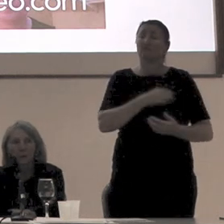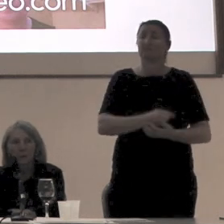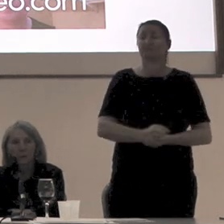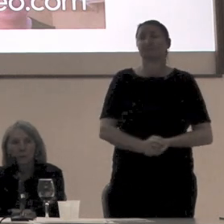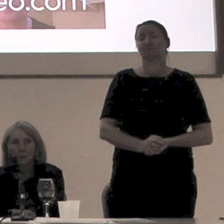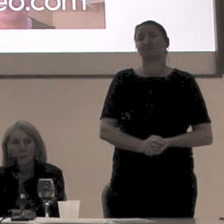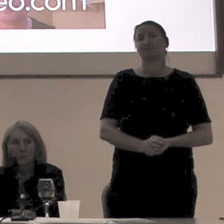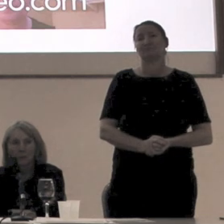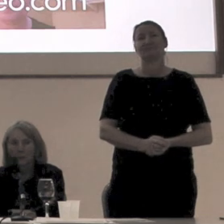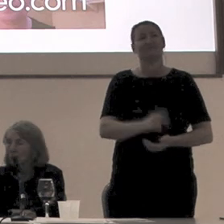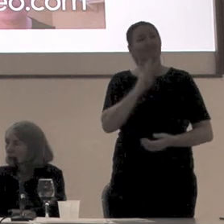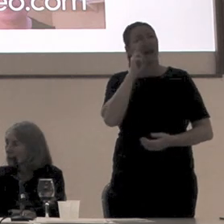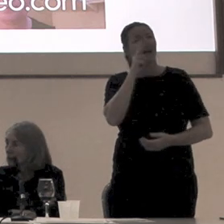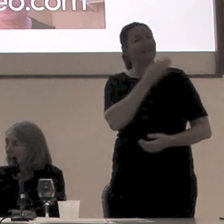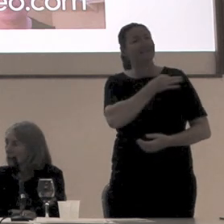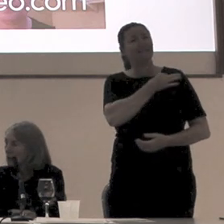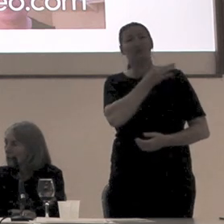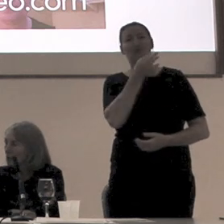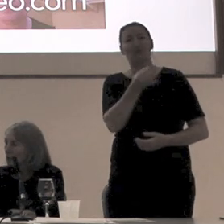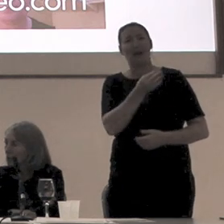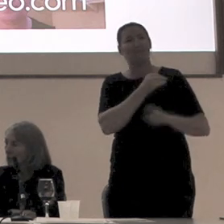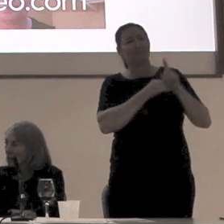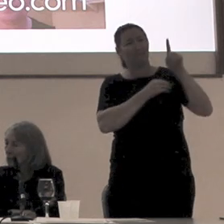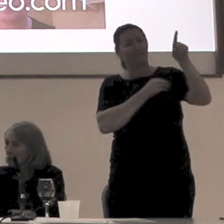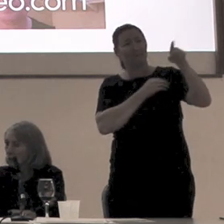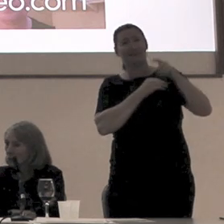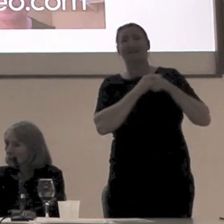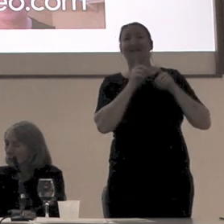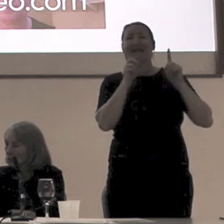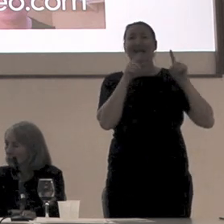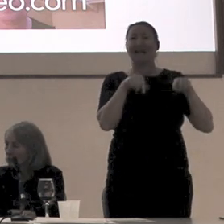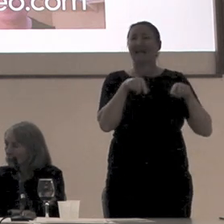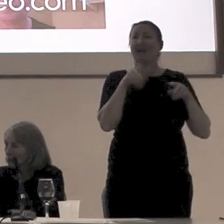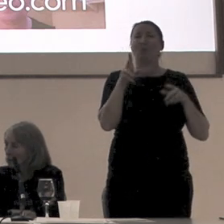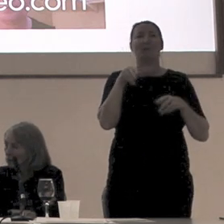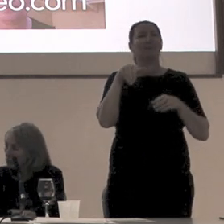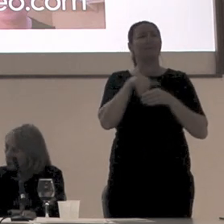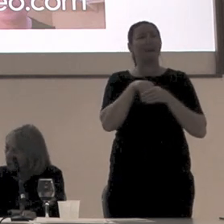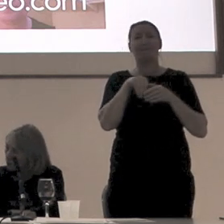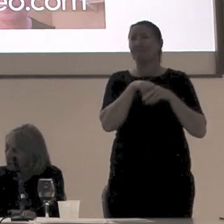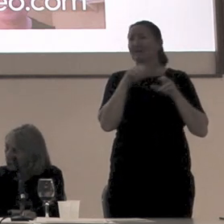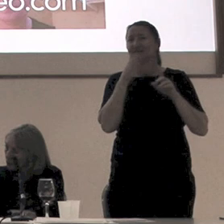see there, who is a tireless campaigner alongside our members